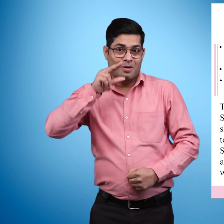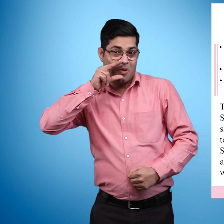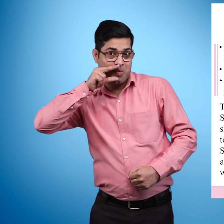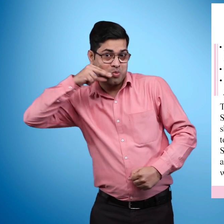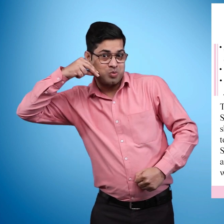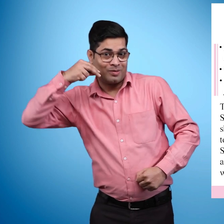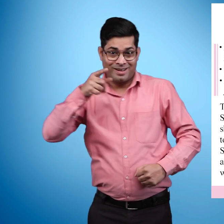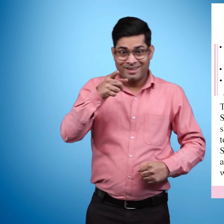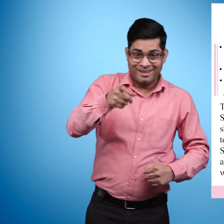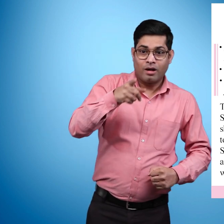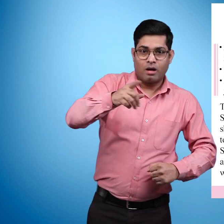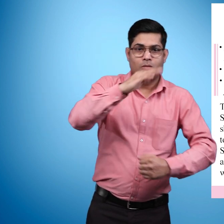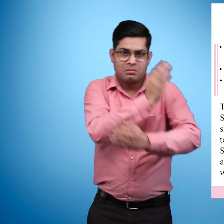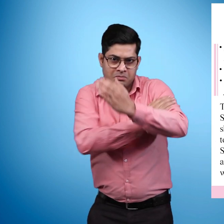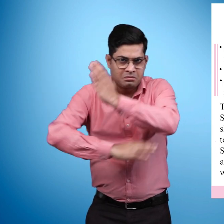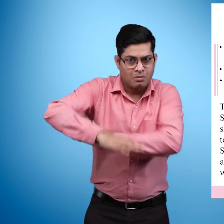There was once a wrestler called Vijay Singh.